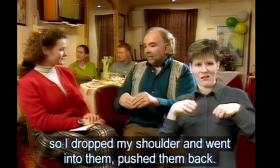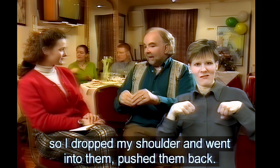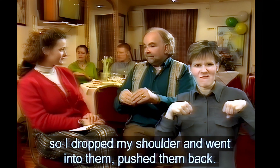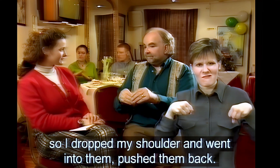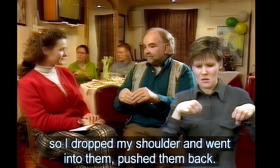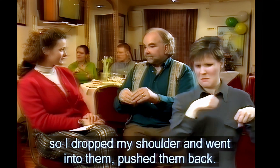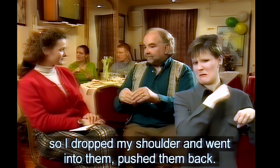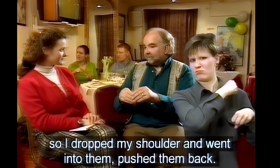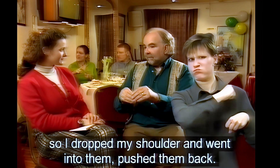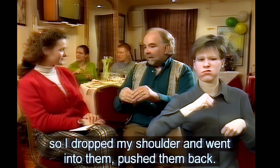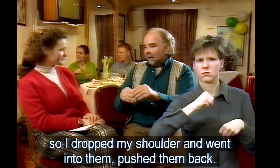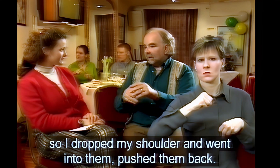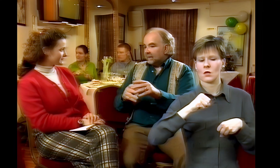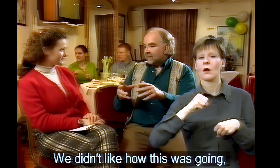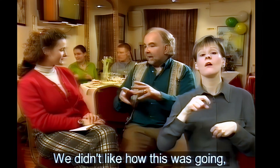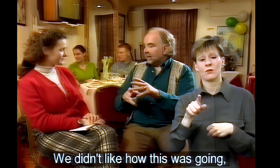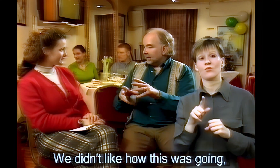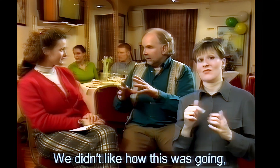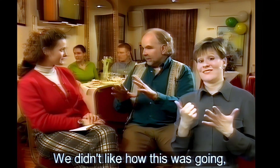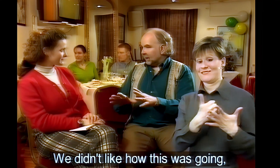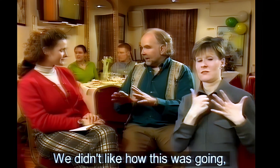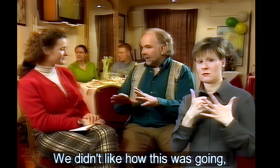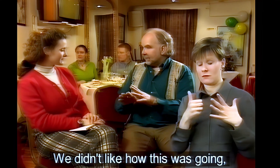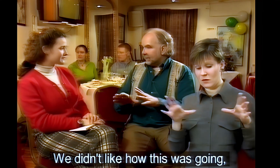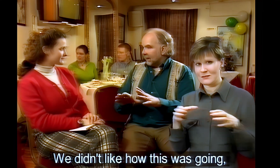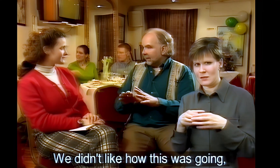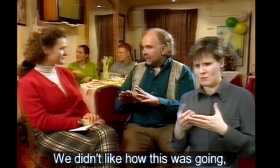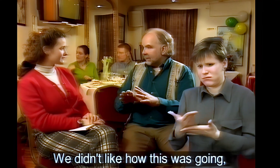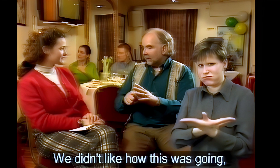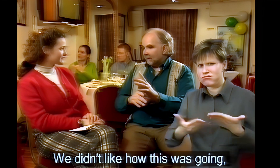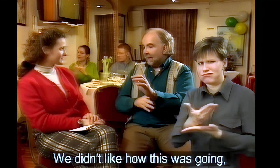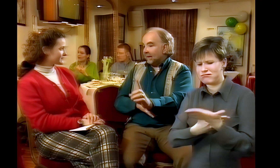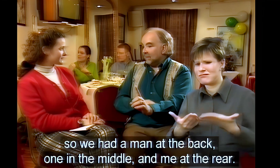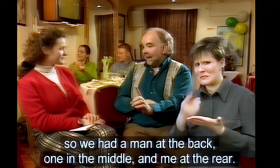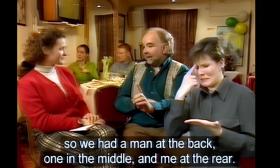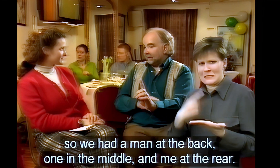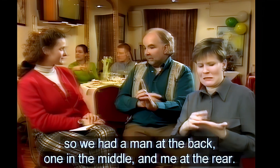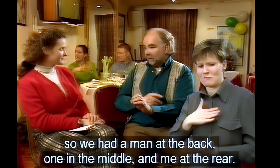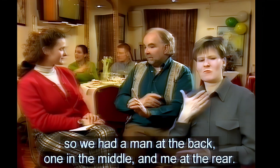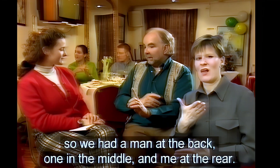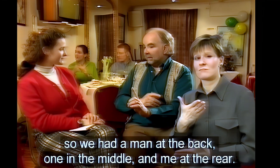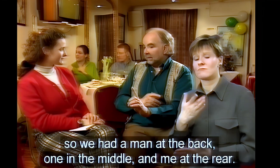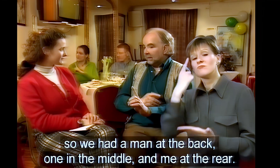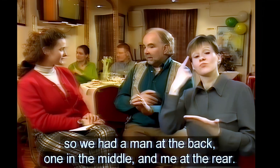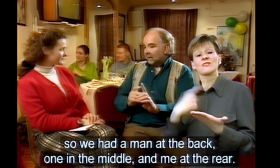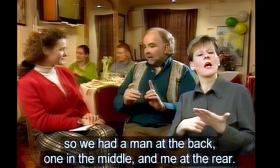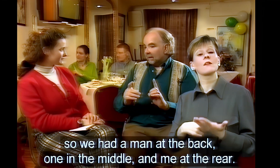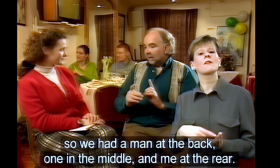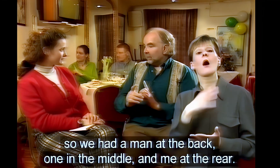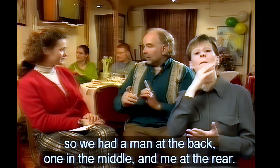then and decided that, you know, we didn't like how this was going, so we had a man at the back, one in the middle, and I brought up the